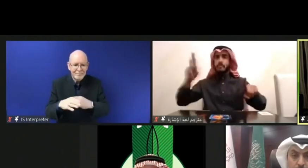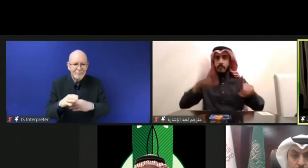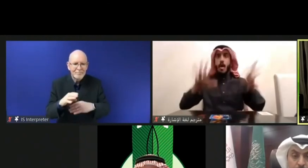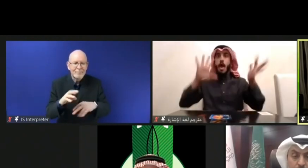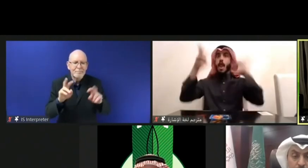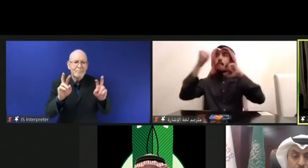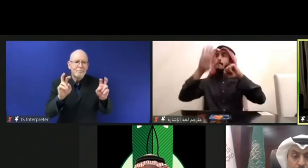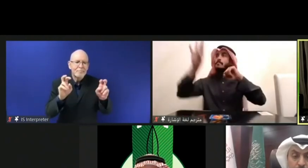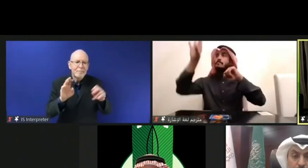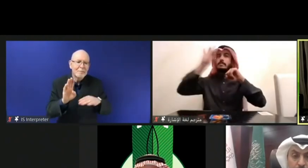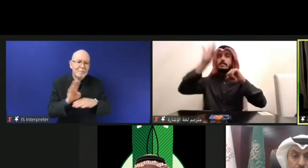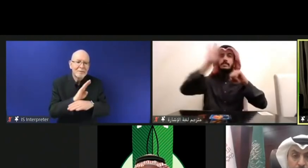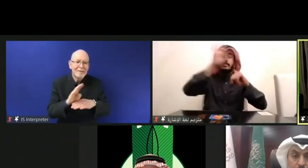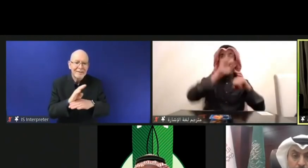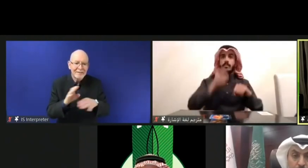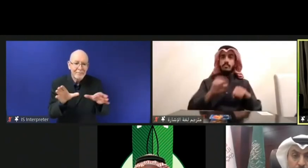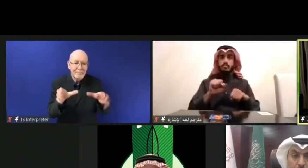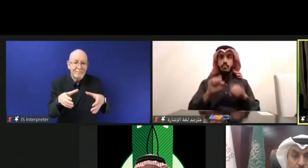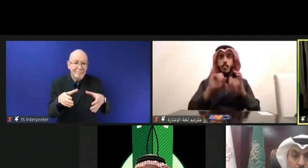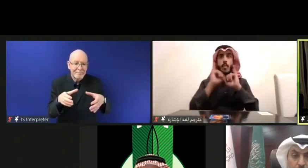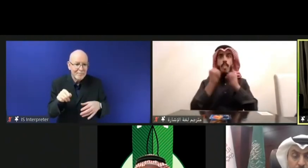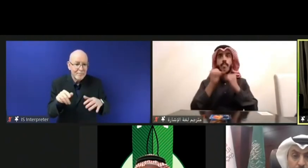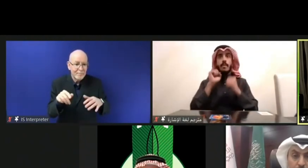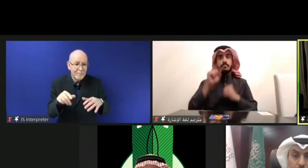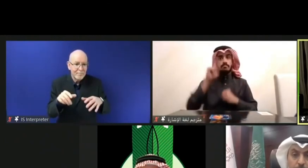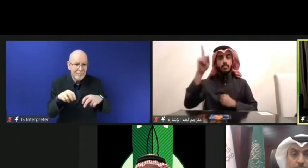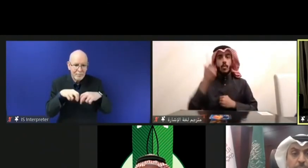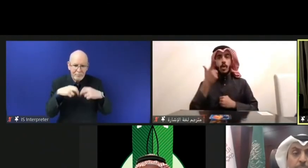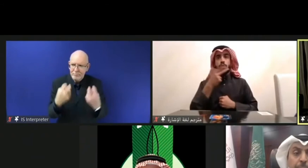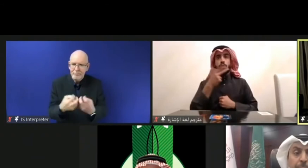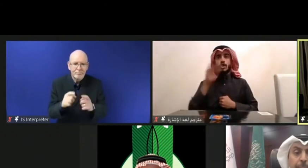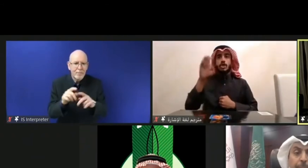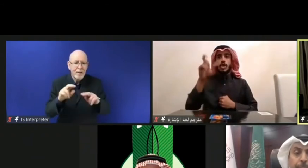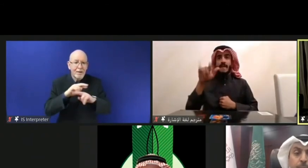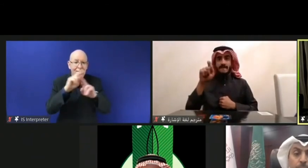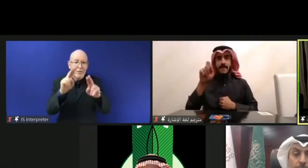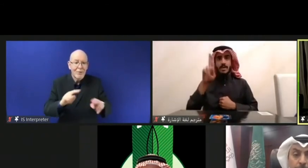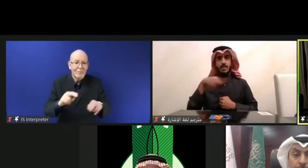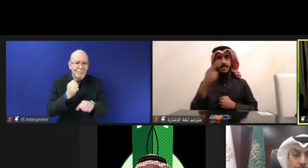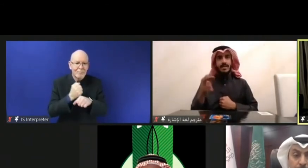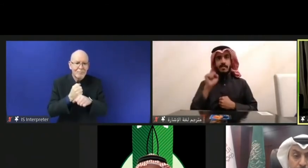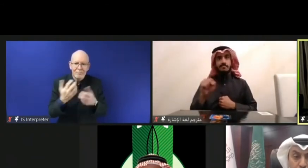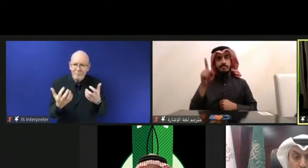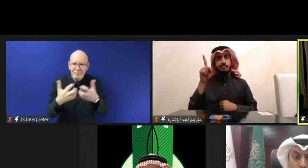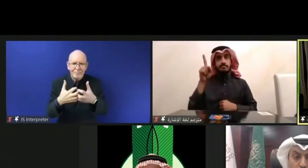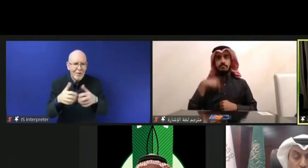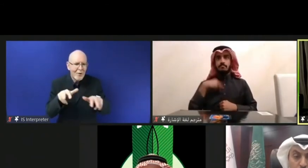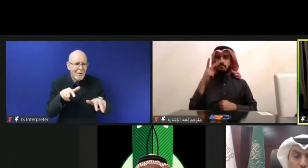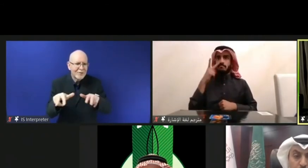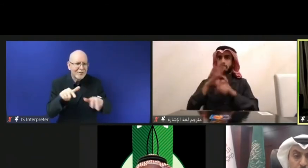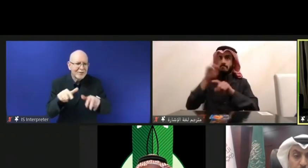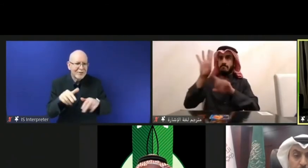Organization in Geneva, which is a big honor for us, for Qaderoon to be invited to be a member of